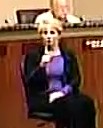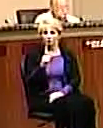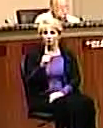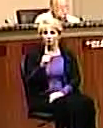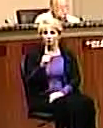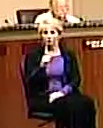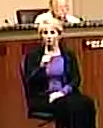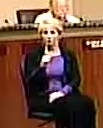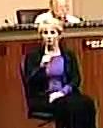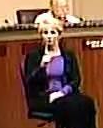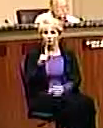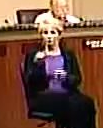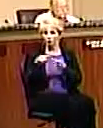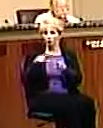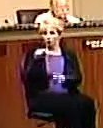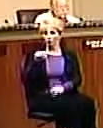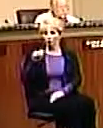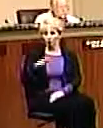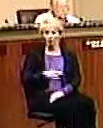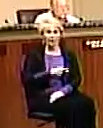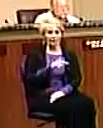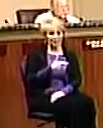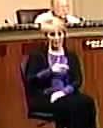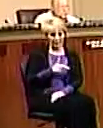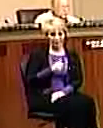2013. 14. Second.